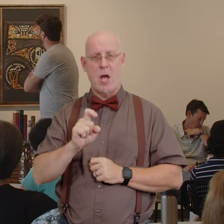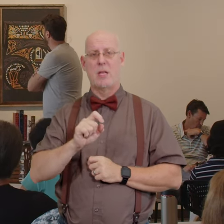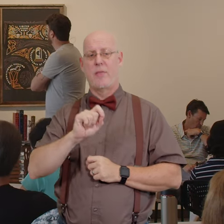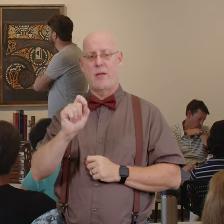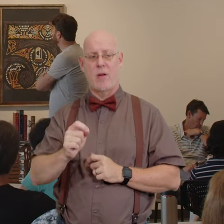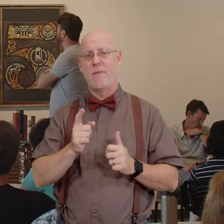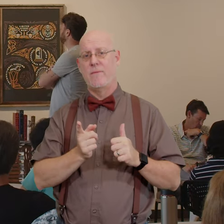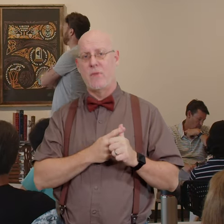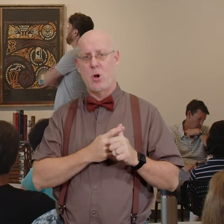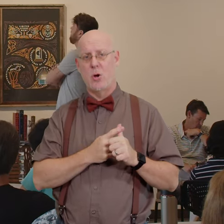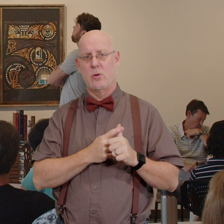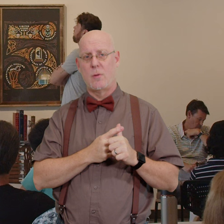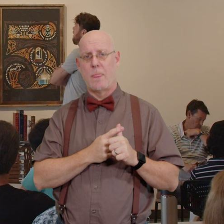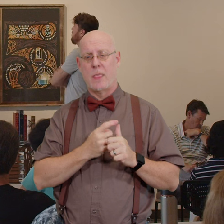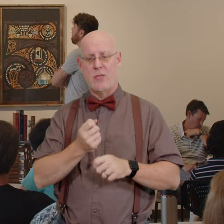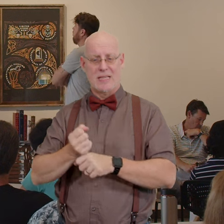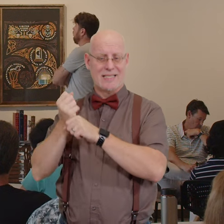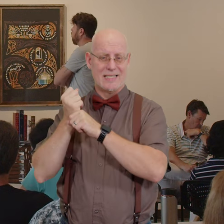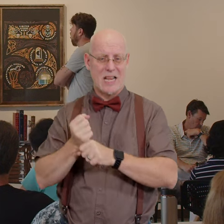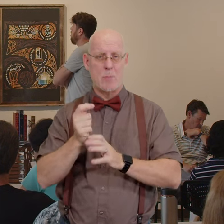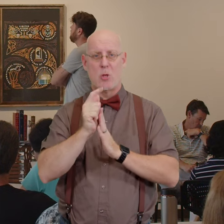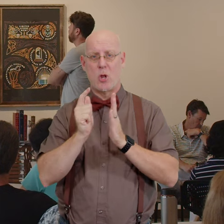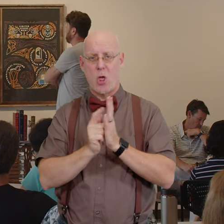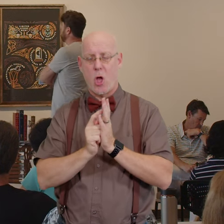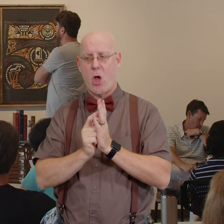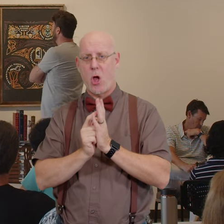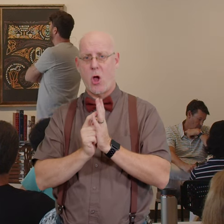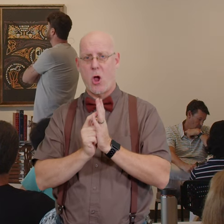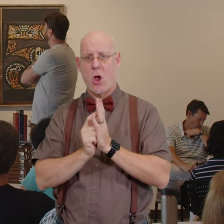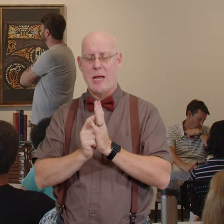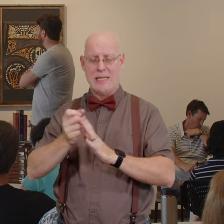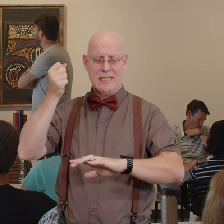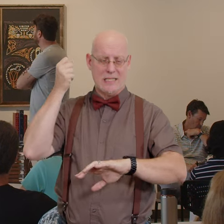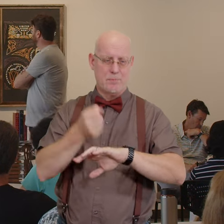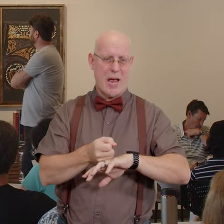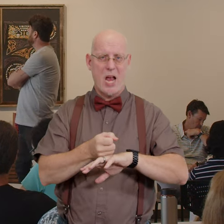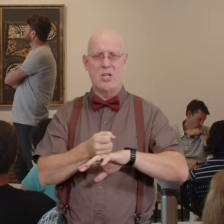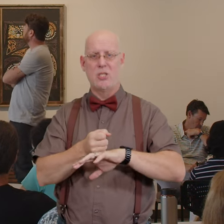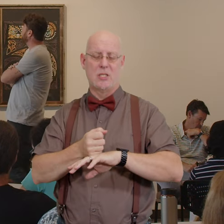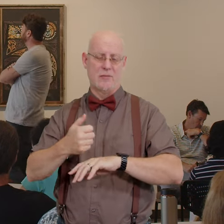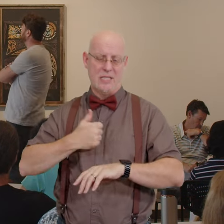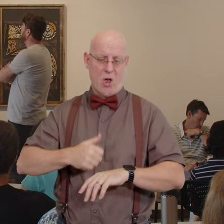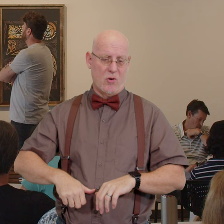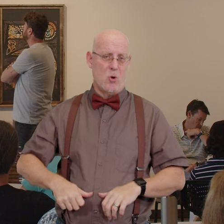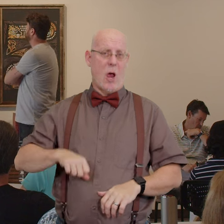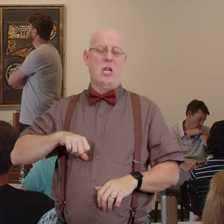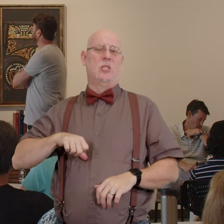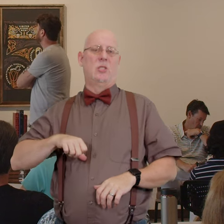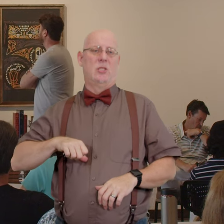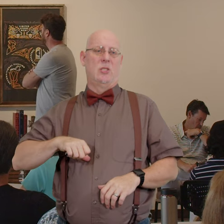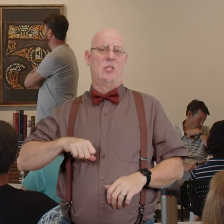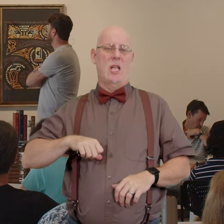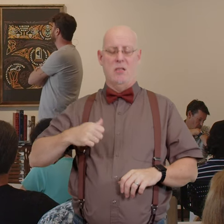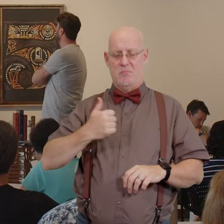must therefore first take the sledgehammer of the law in his fist and smash the beast of self-righteousness and its